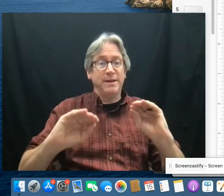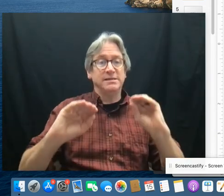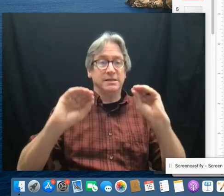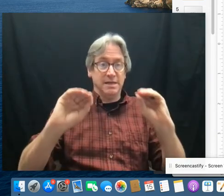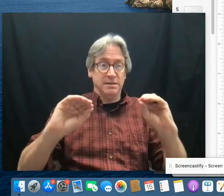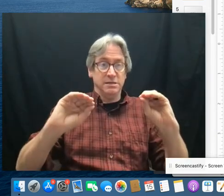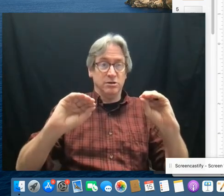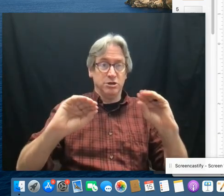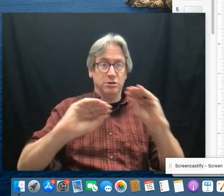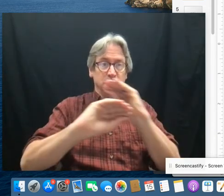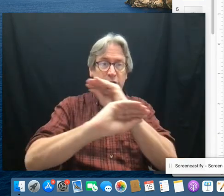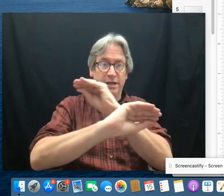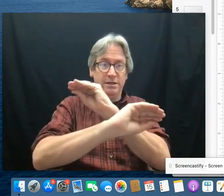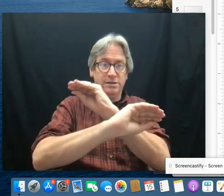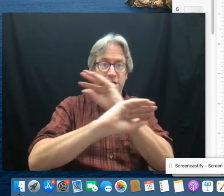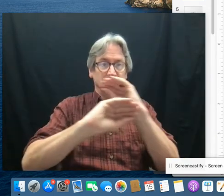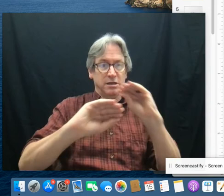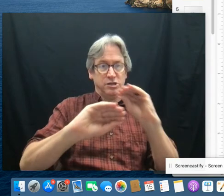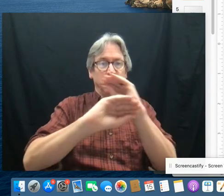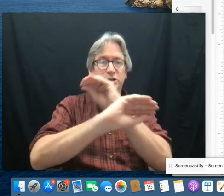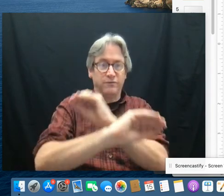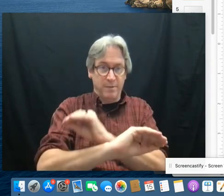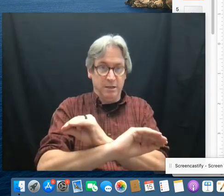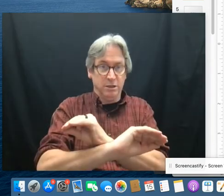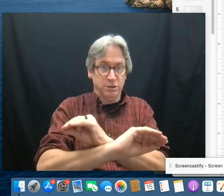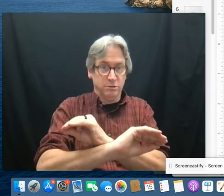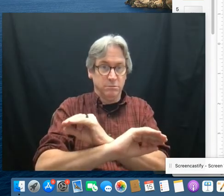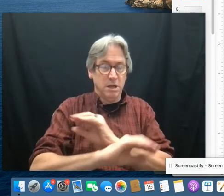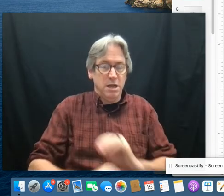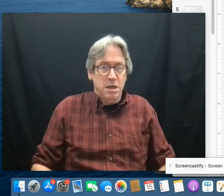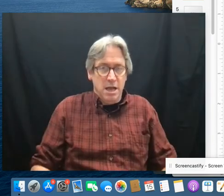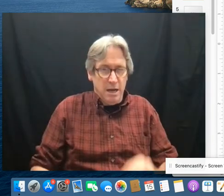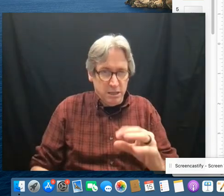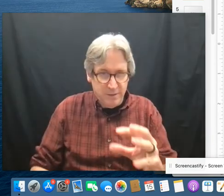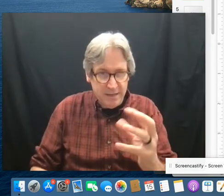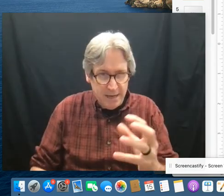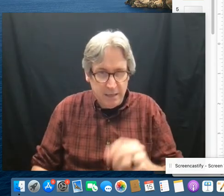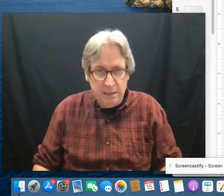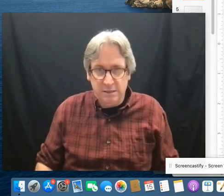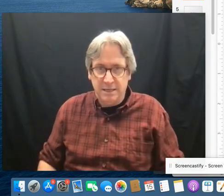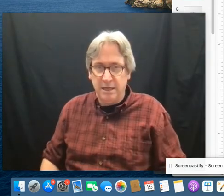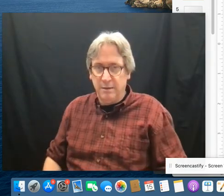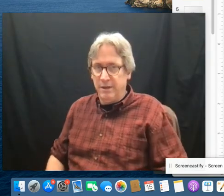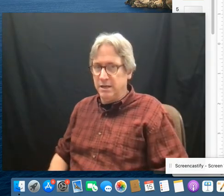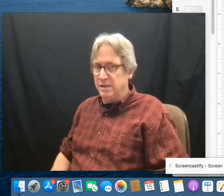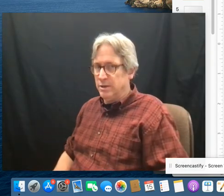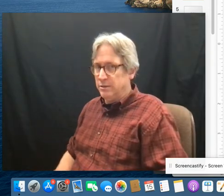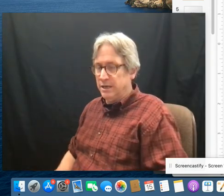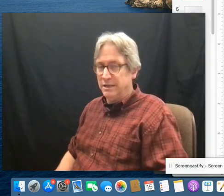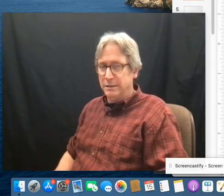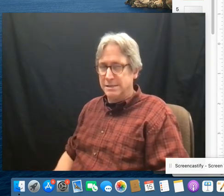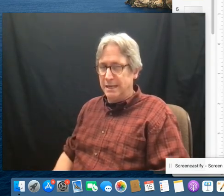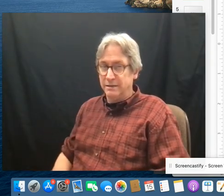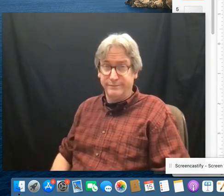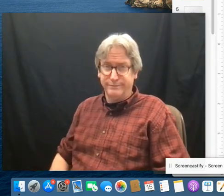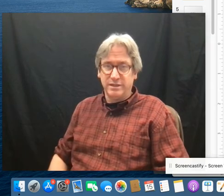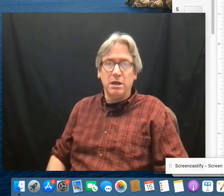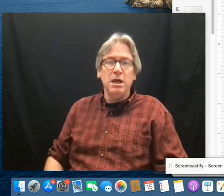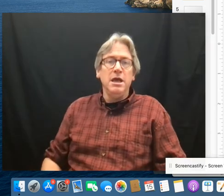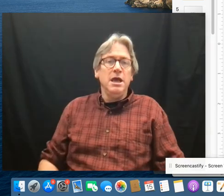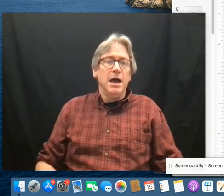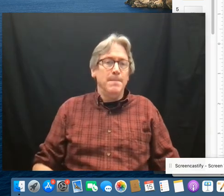most basic sentence structure is switched from English, and I'll explain that in a bit as well, in a little second.